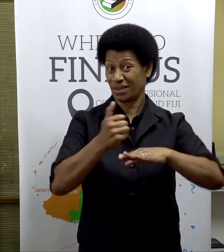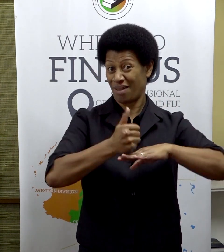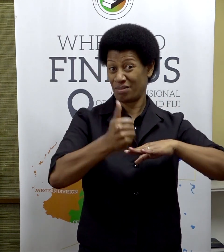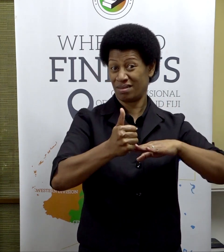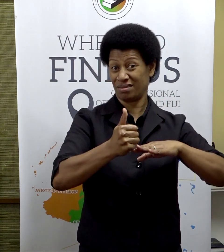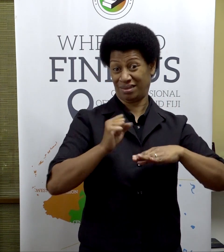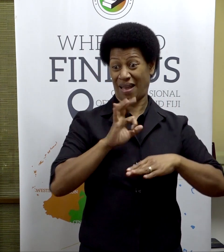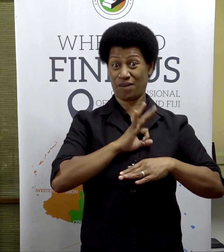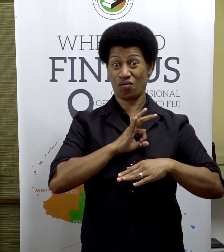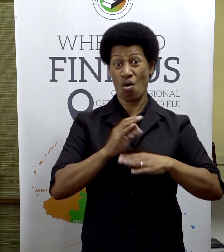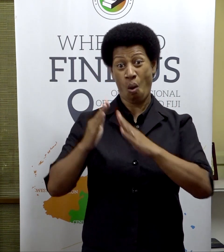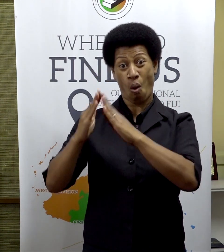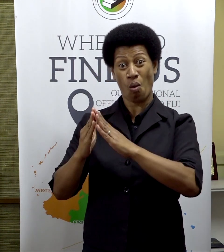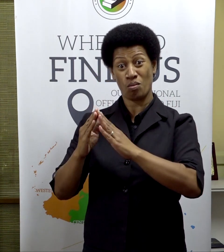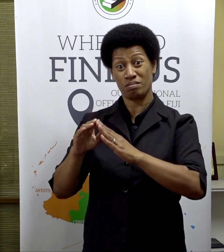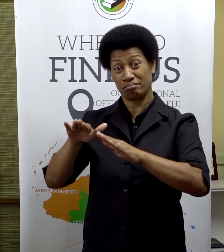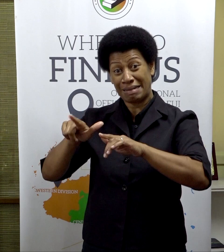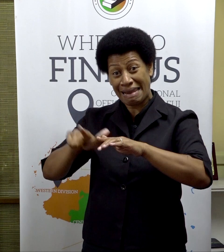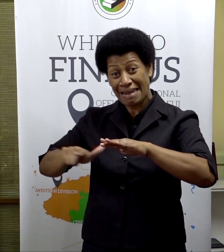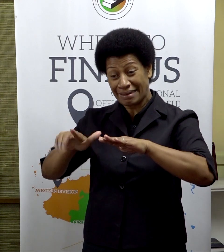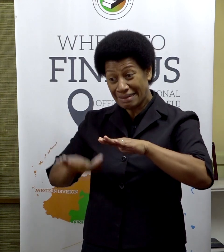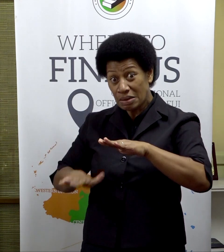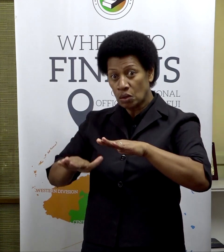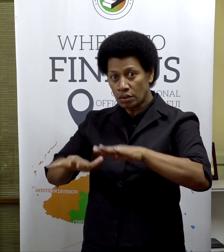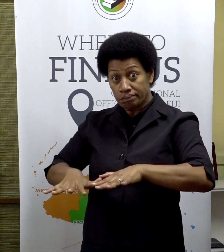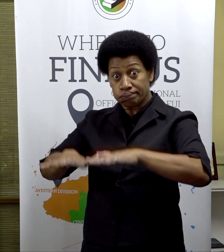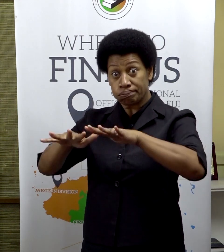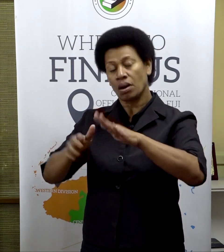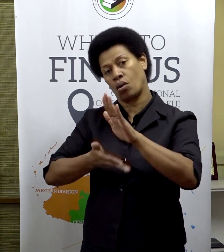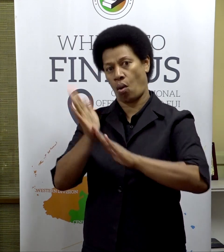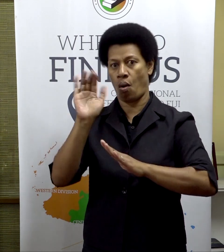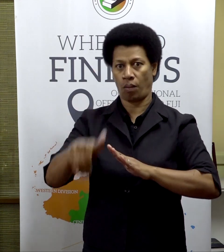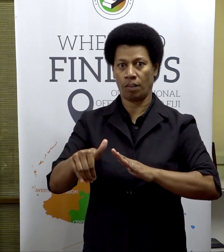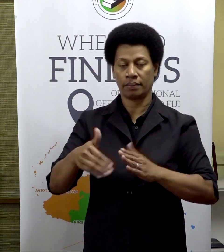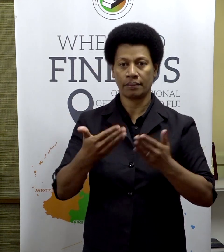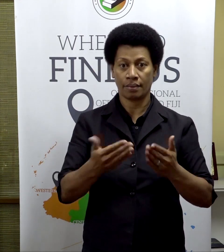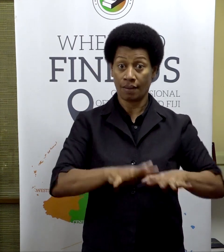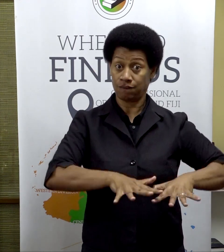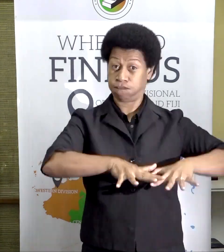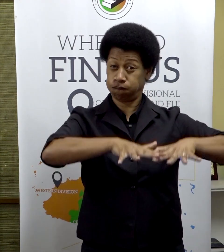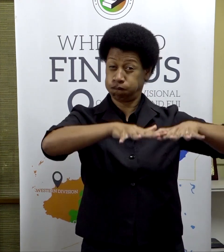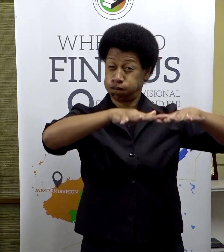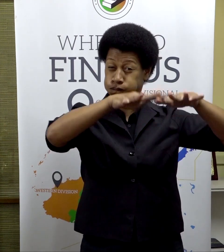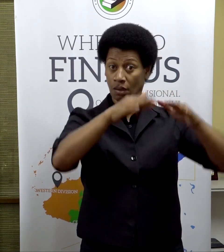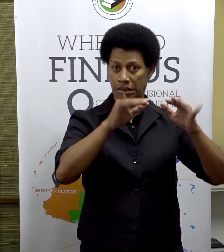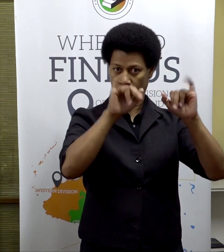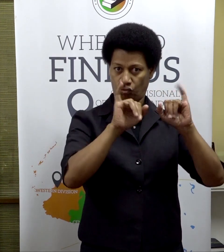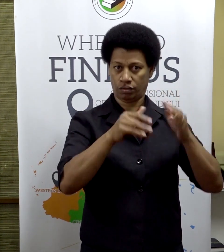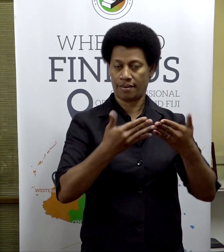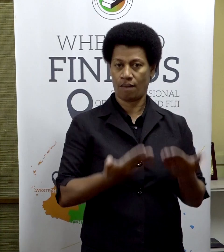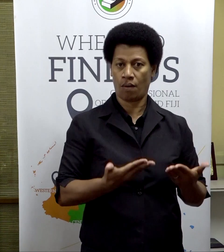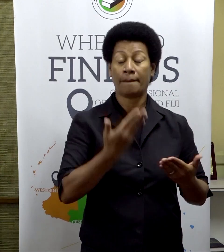low-lying areas to please go home. I would also like to reiterate that flooding will be the main issue for now, and